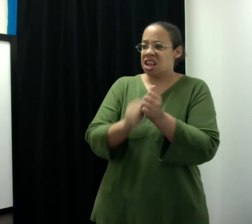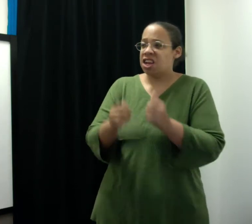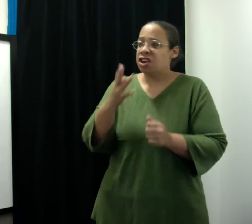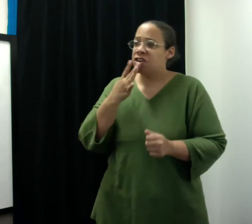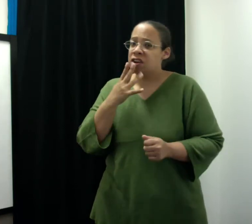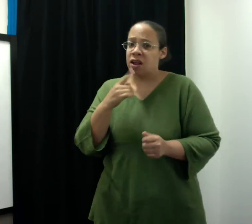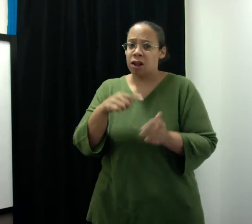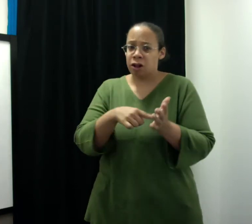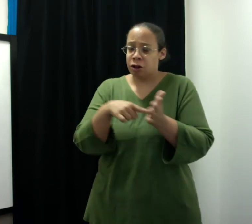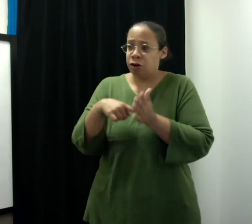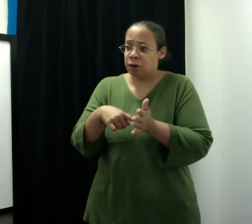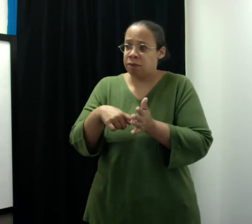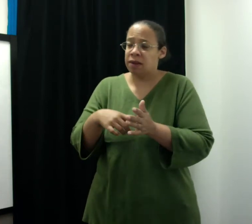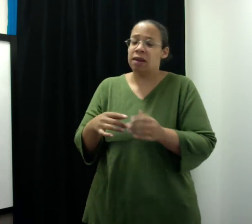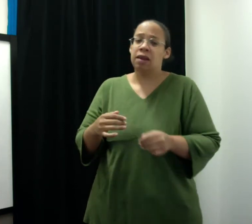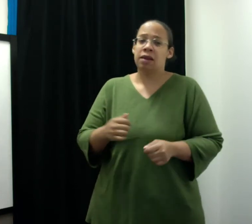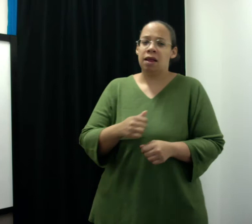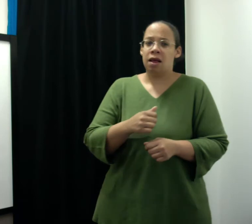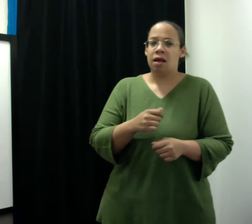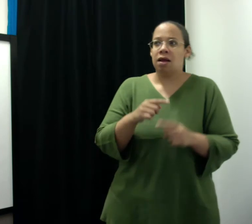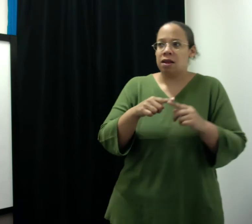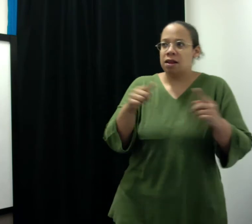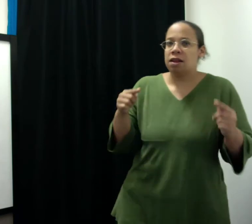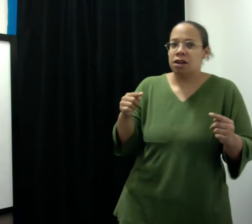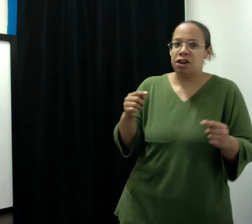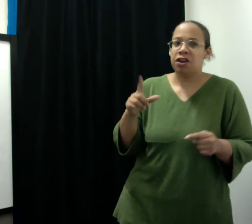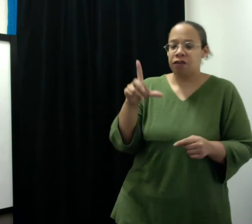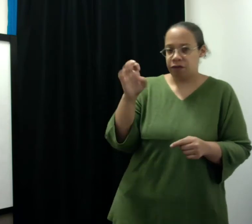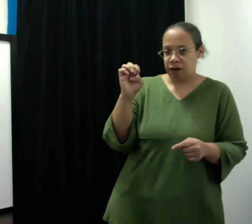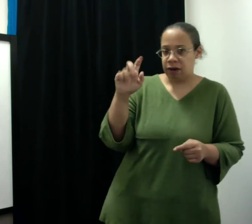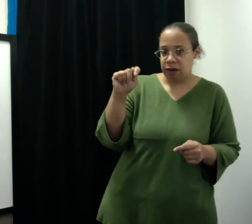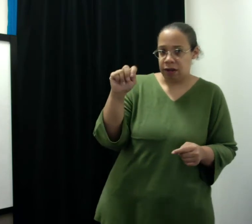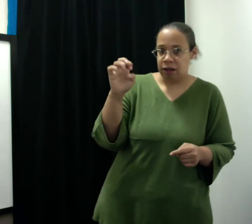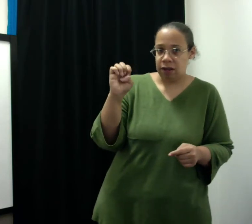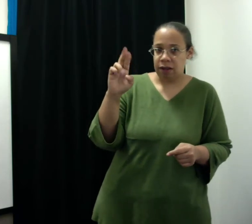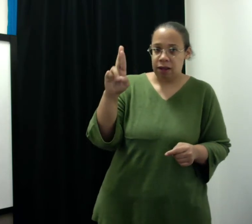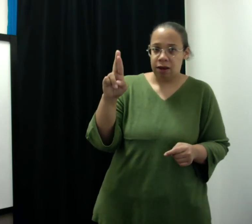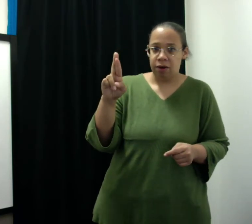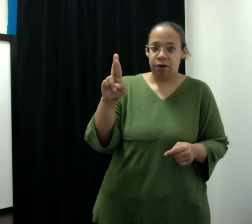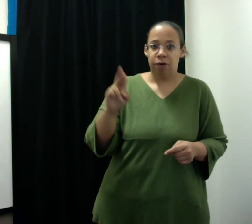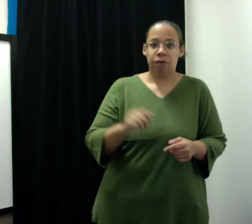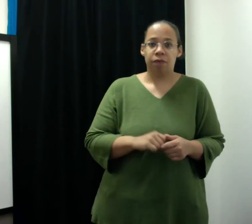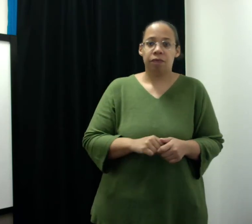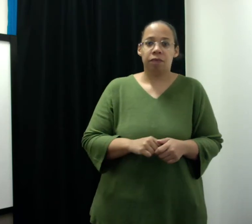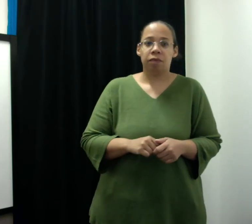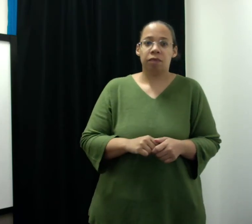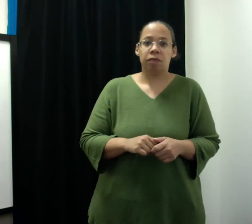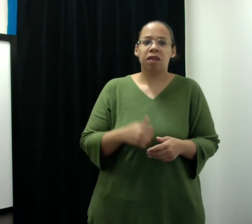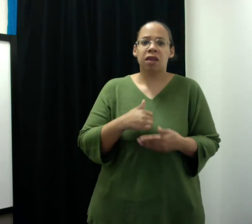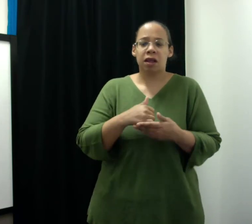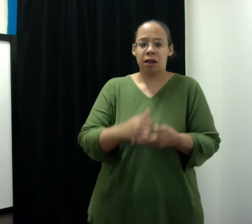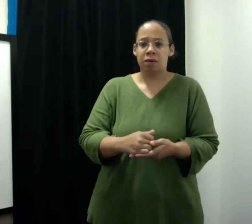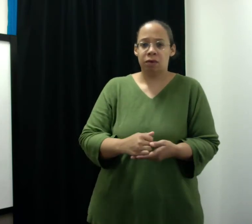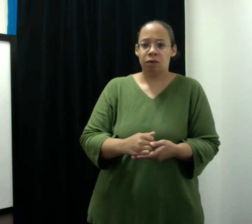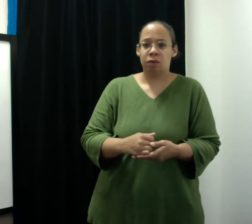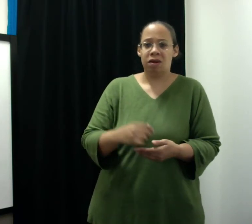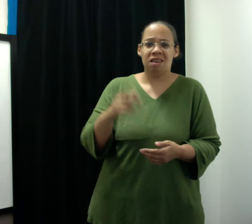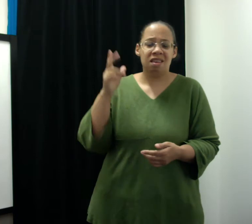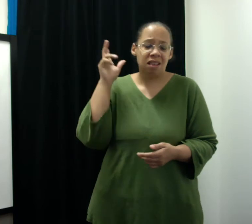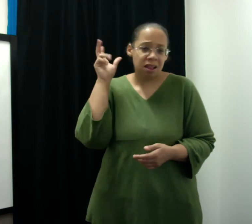is explained in form, sound, and examples of words in function, in addition to the equivalent in Latin.